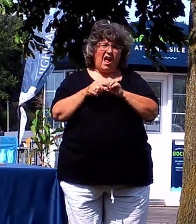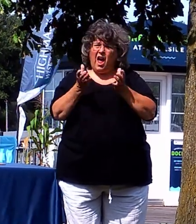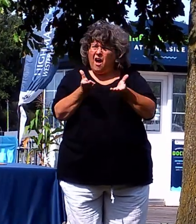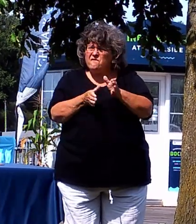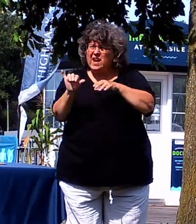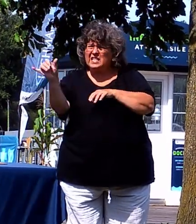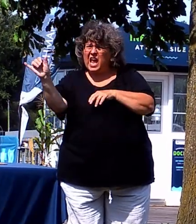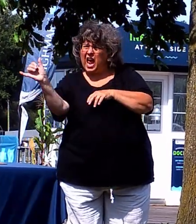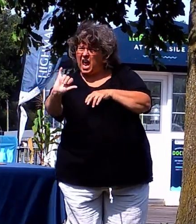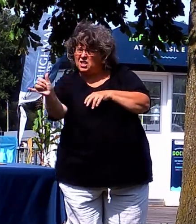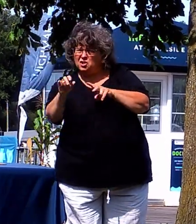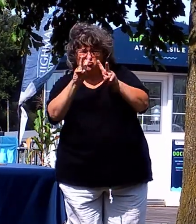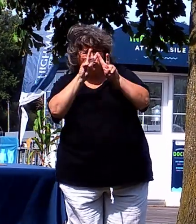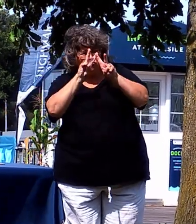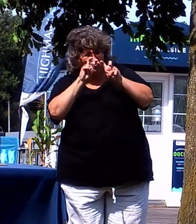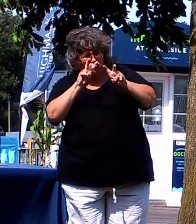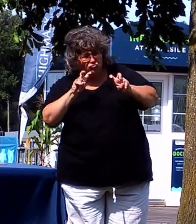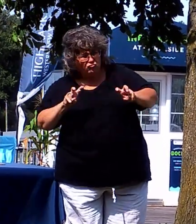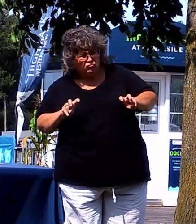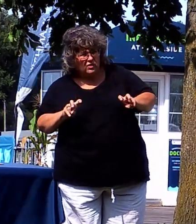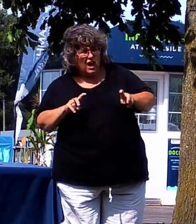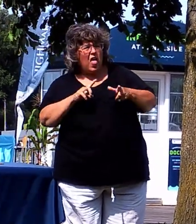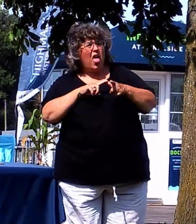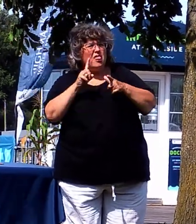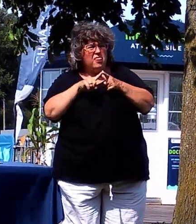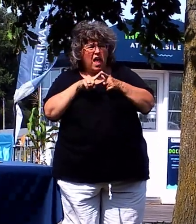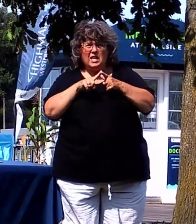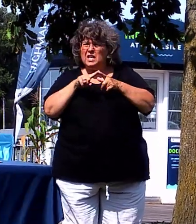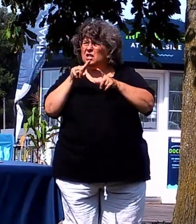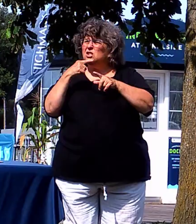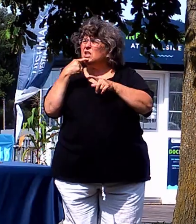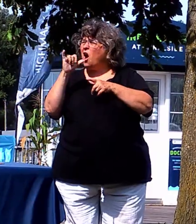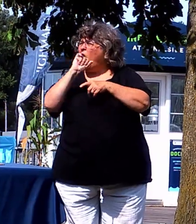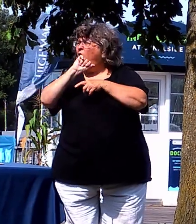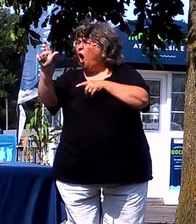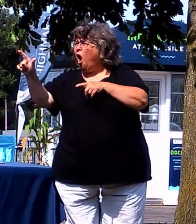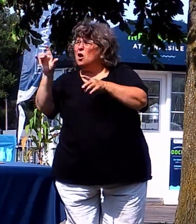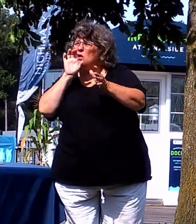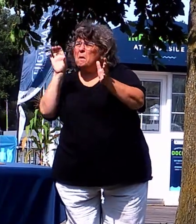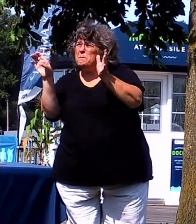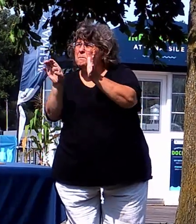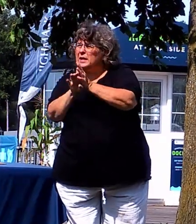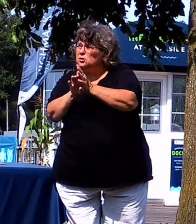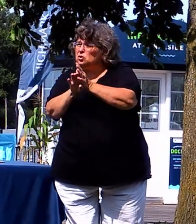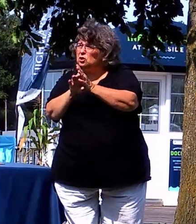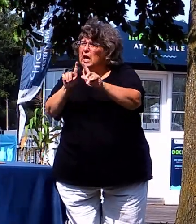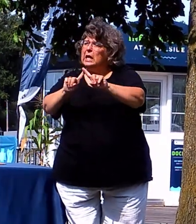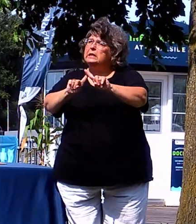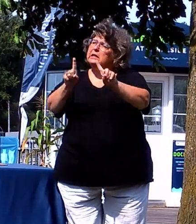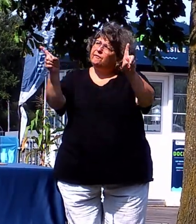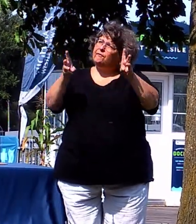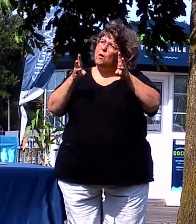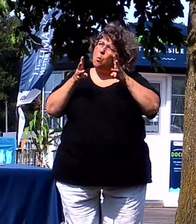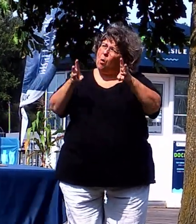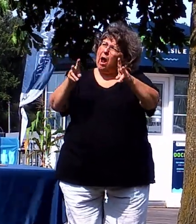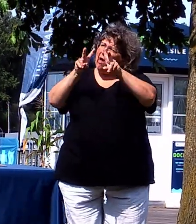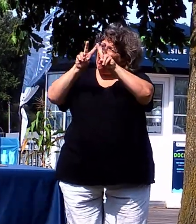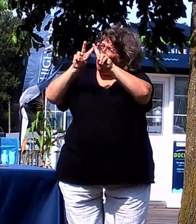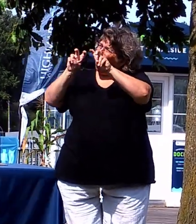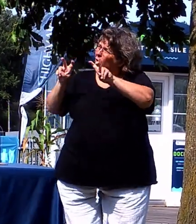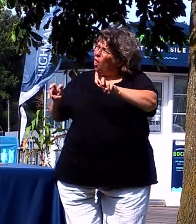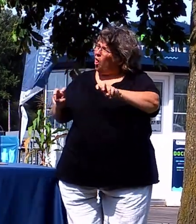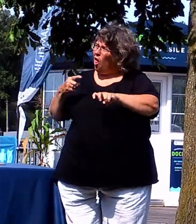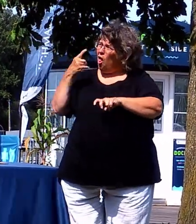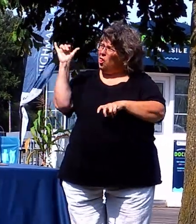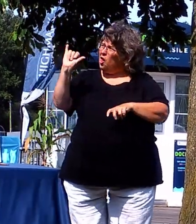Vase-ish, Ramon looked closer. Then he studied all the drawings on Marisol's walls and began to see them in a whole new way. They do look